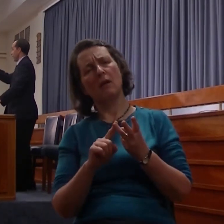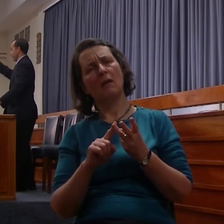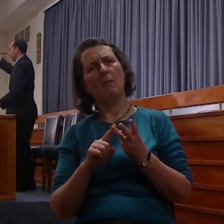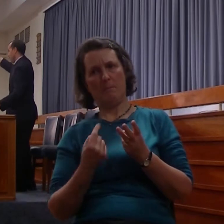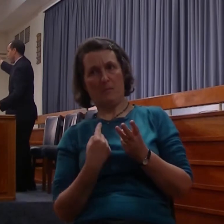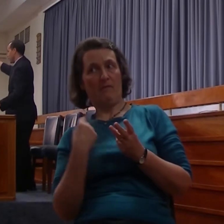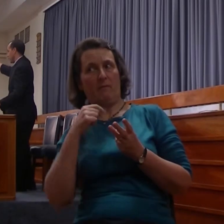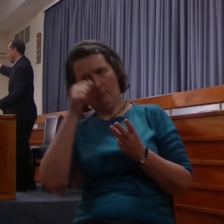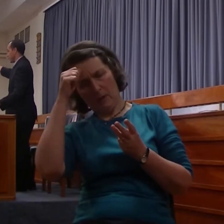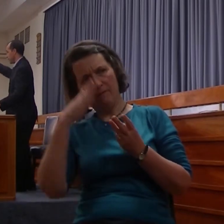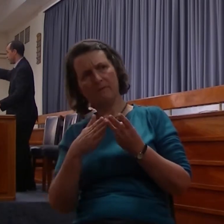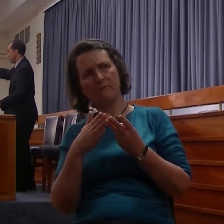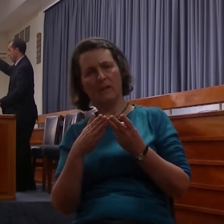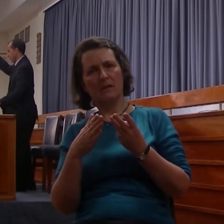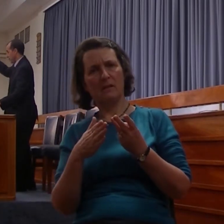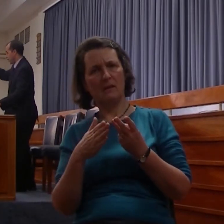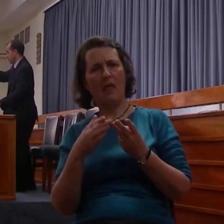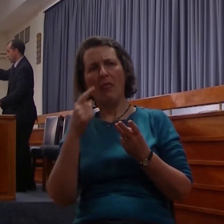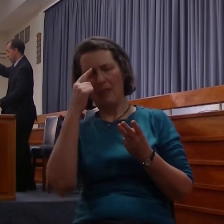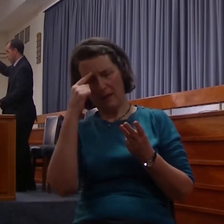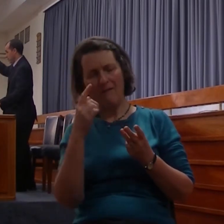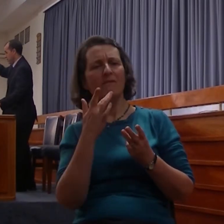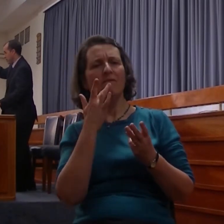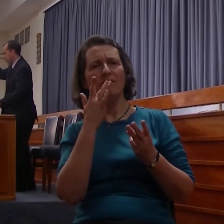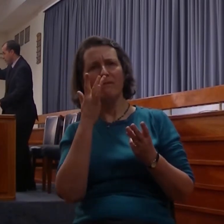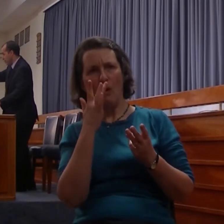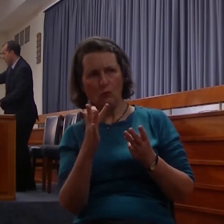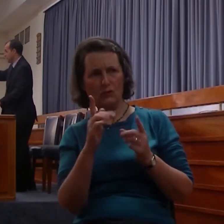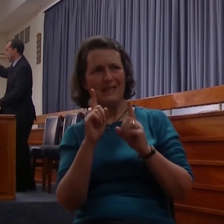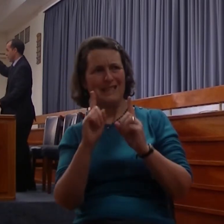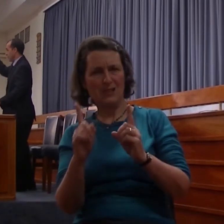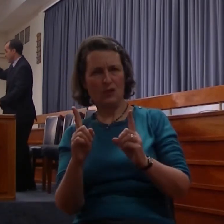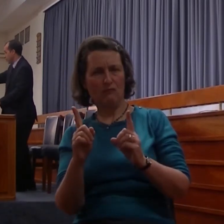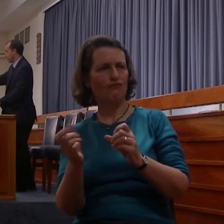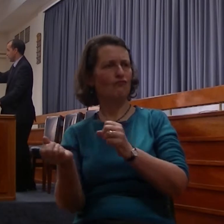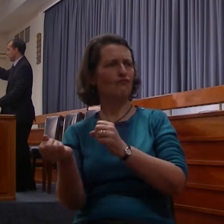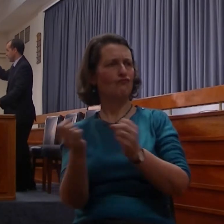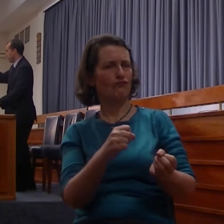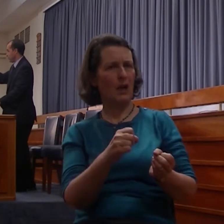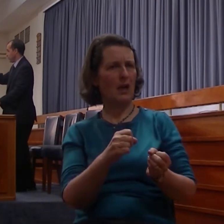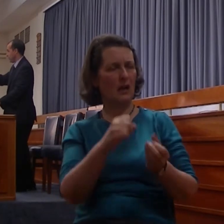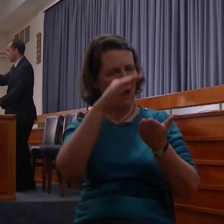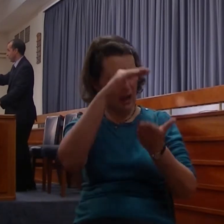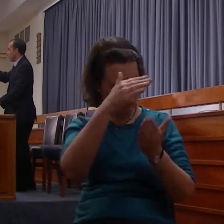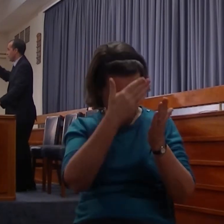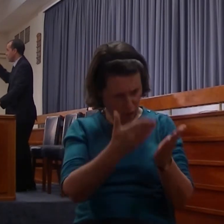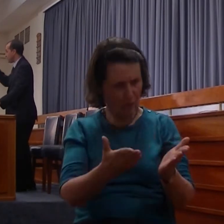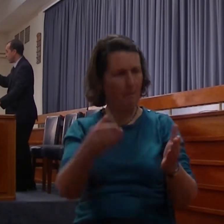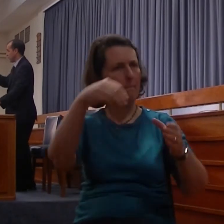third probability, which I believe personally there was, so first, from Nicholas, second, there are false teachers